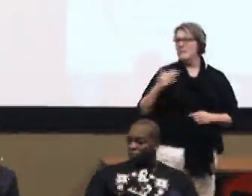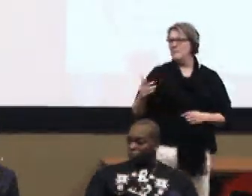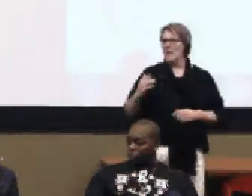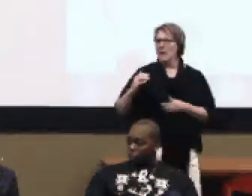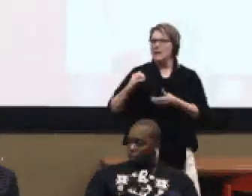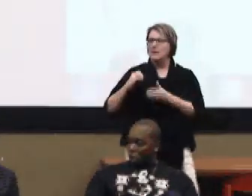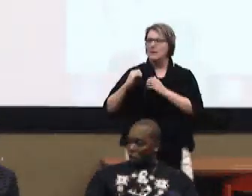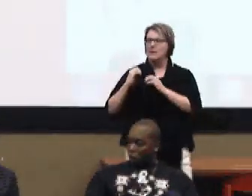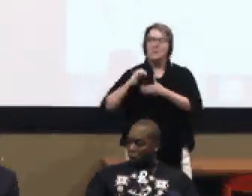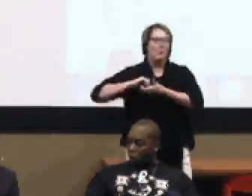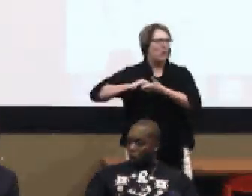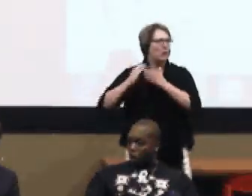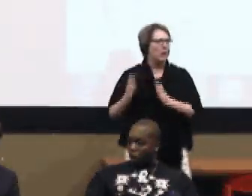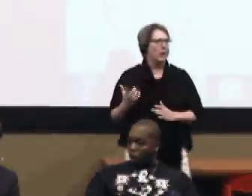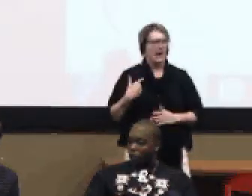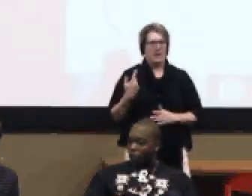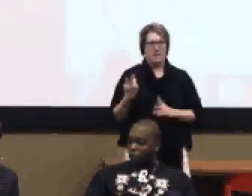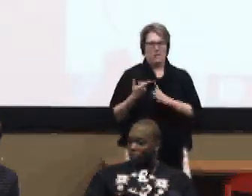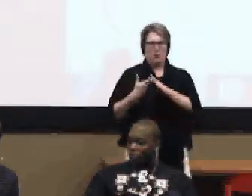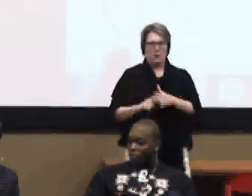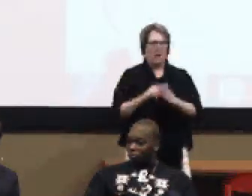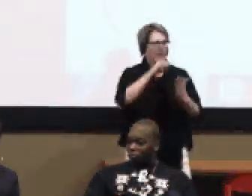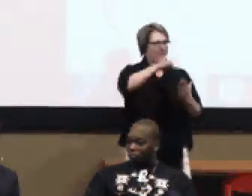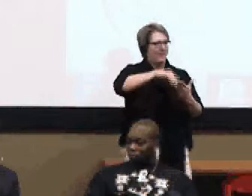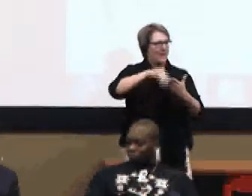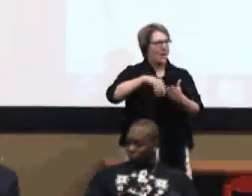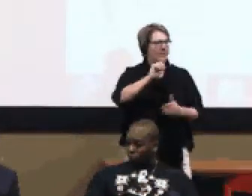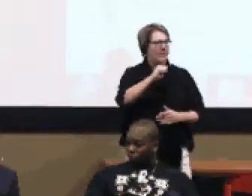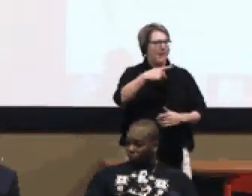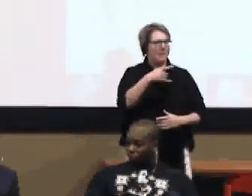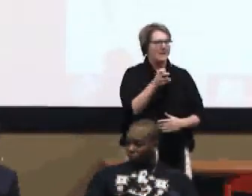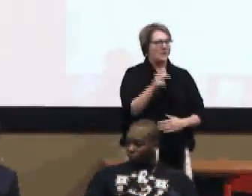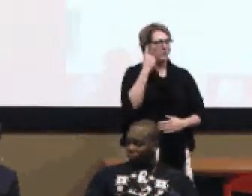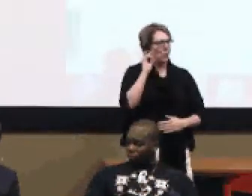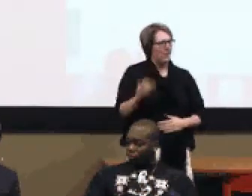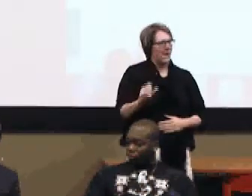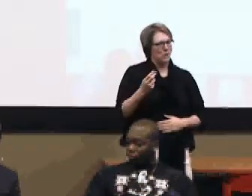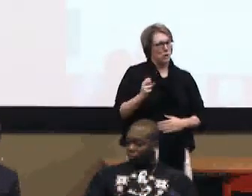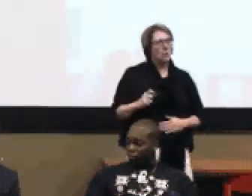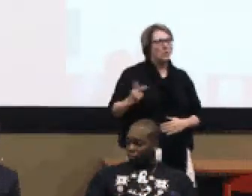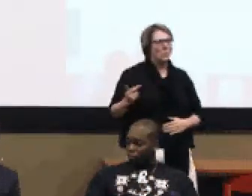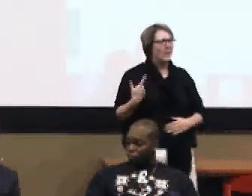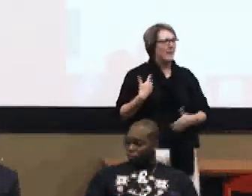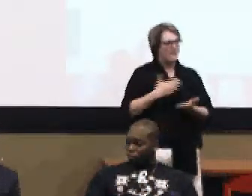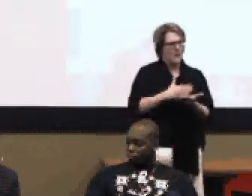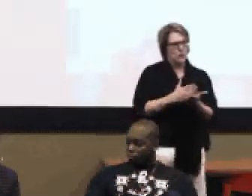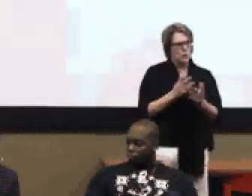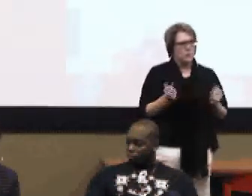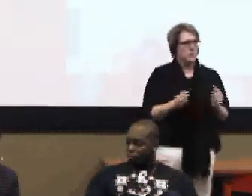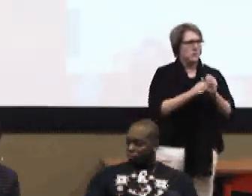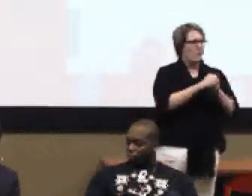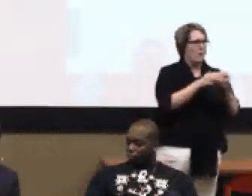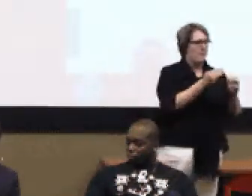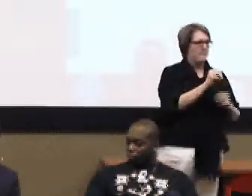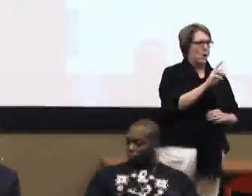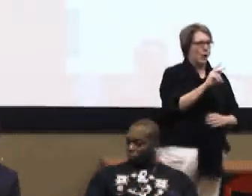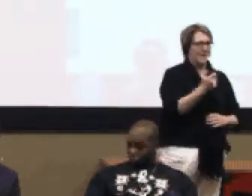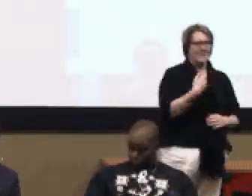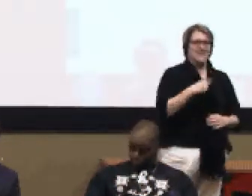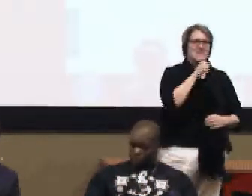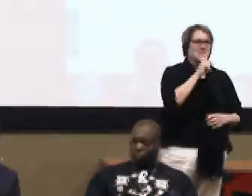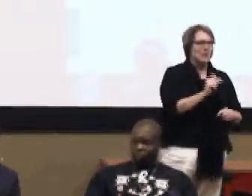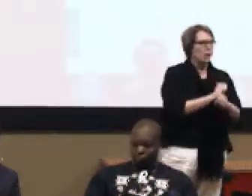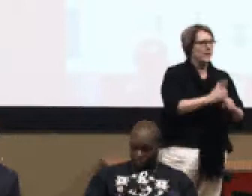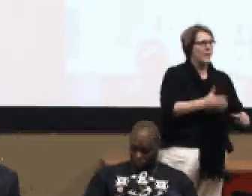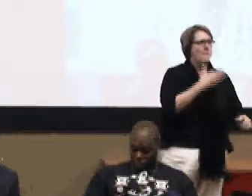I started filling out the application for the show because we're like, yeah, like we budget so much money for marketing, and we're like, this is literally like